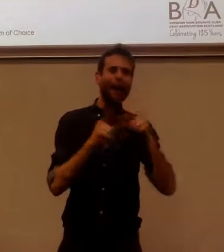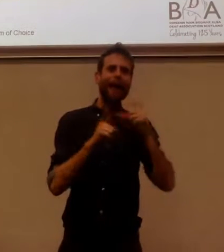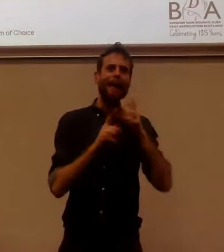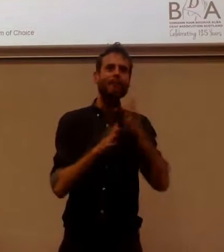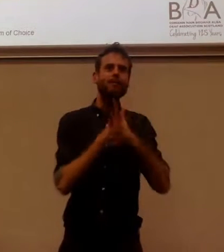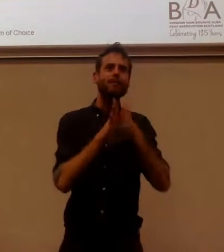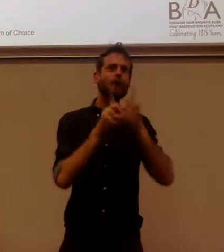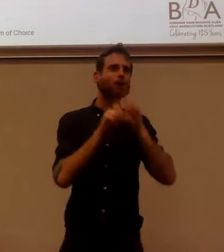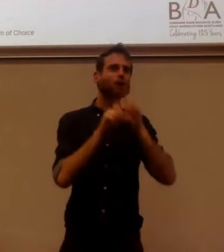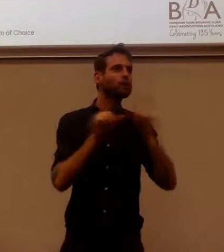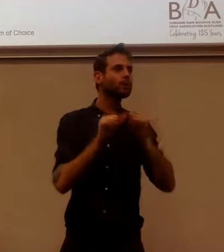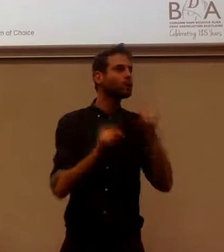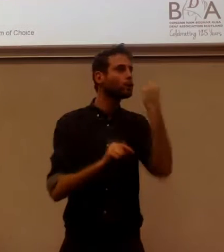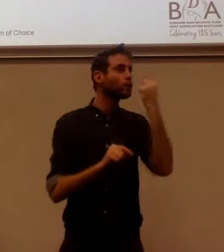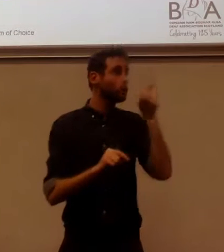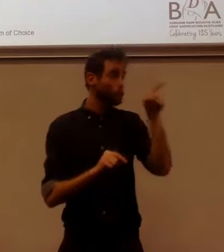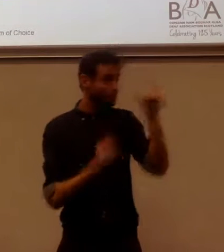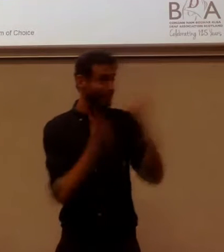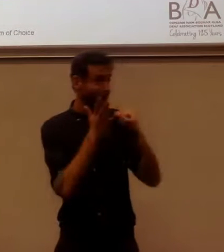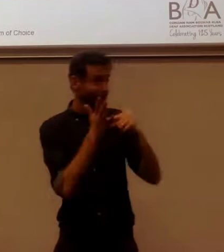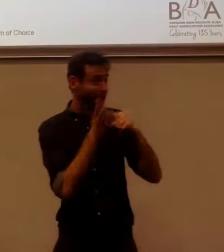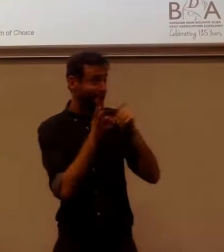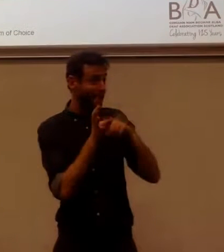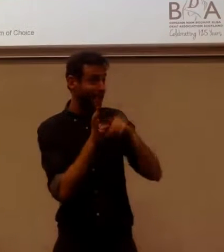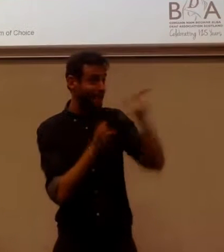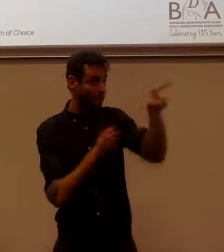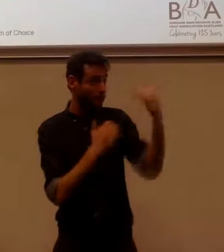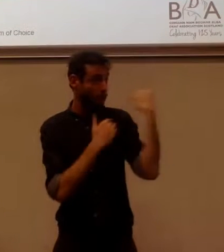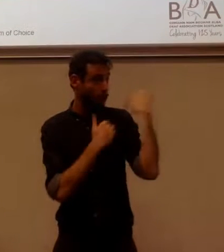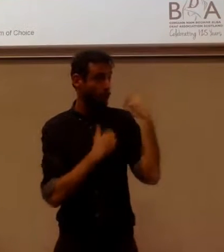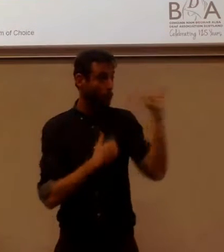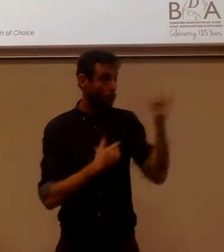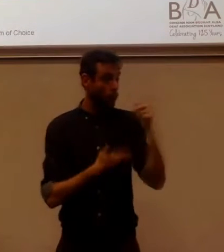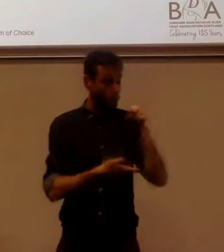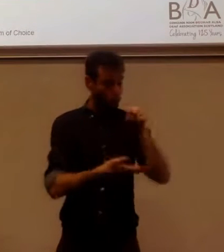moment? So can you get any questions in?